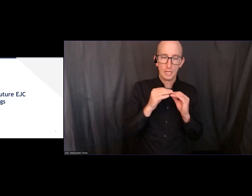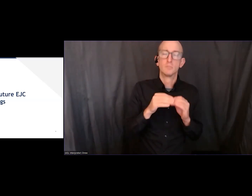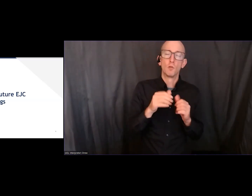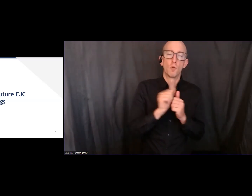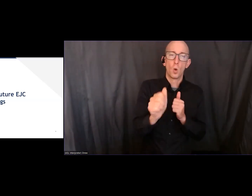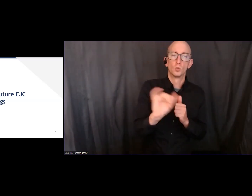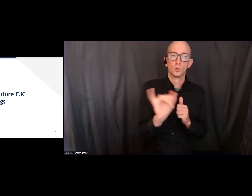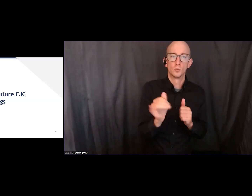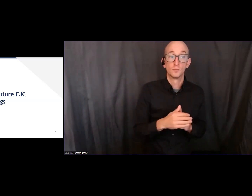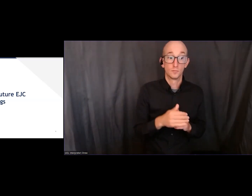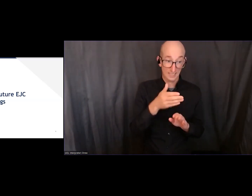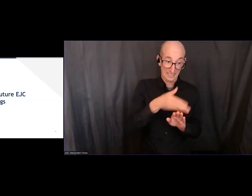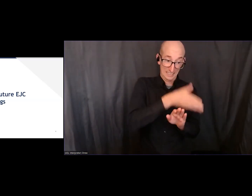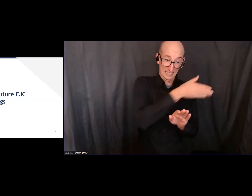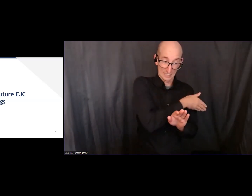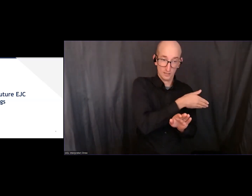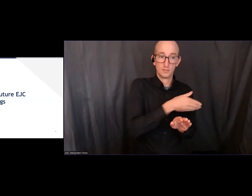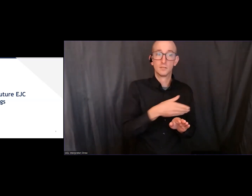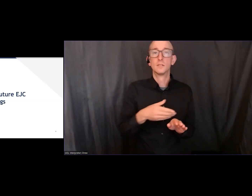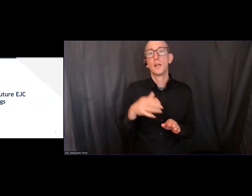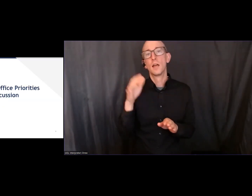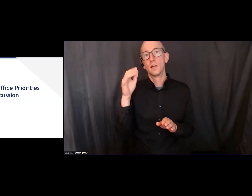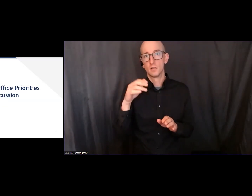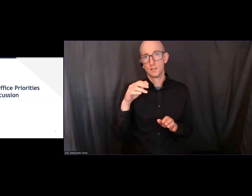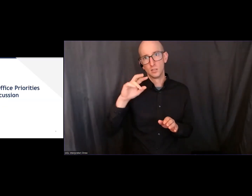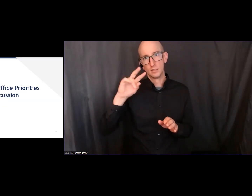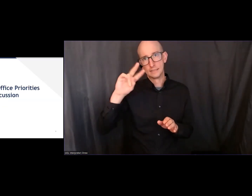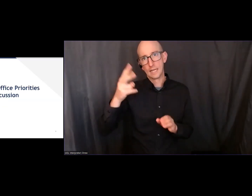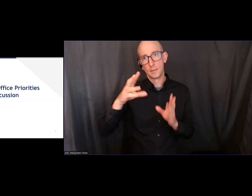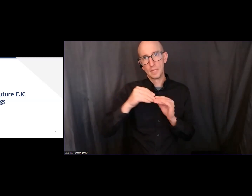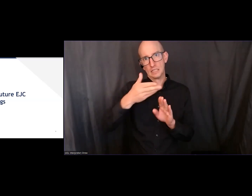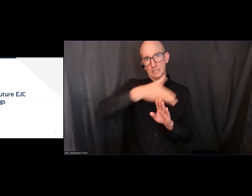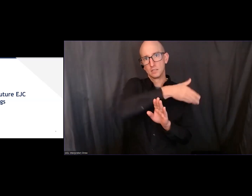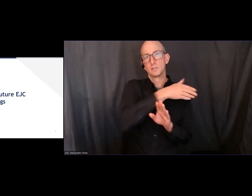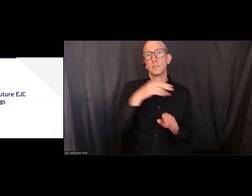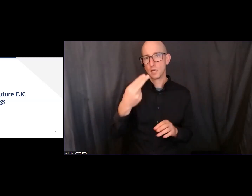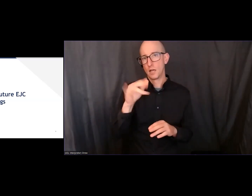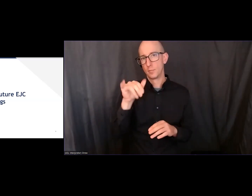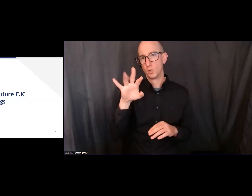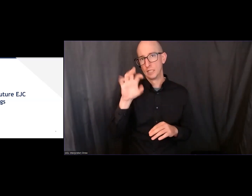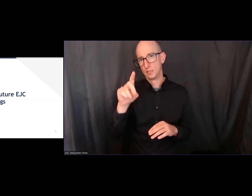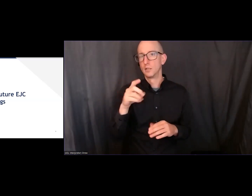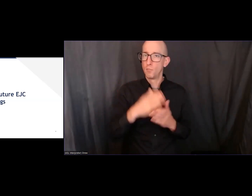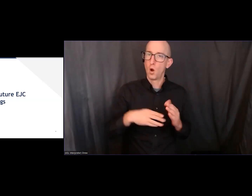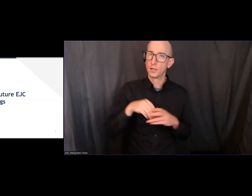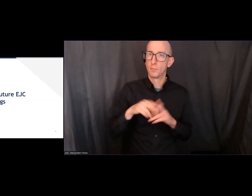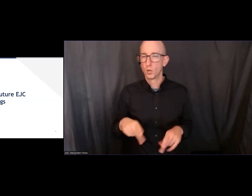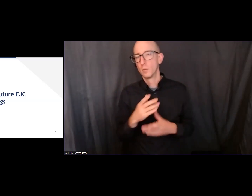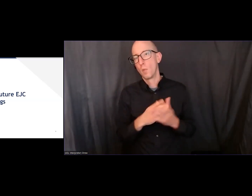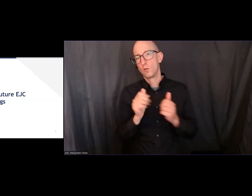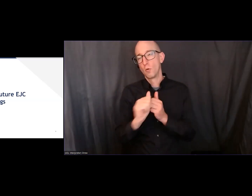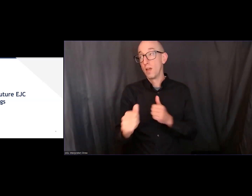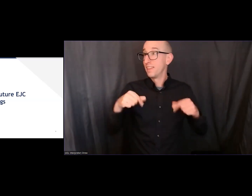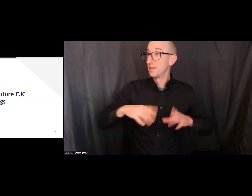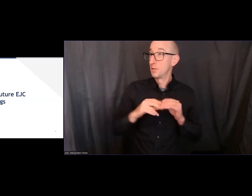meeting prior to that was hybrid. And so the meeting today, we were hoping to do it hybrid, right? Like